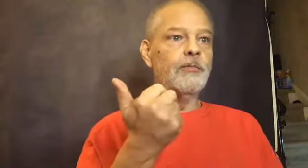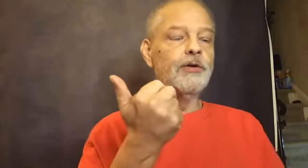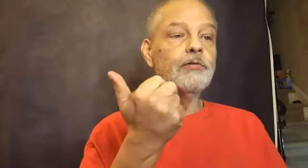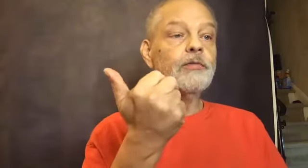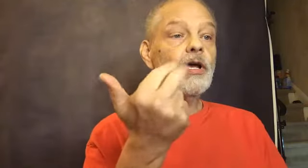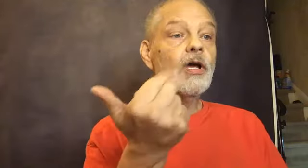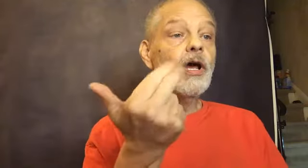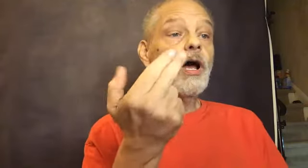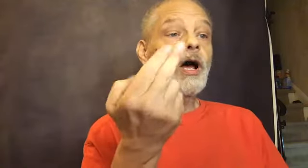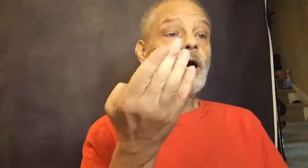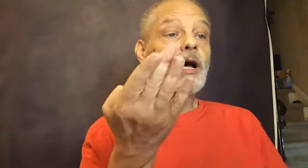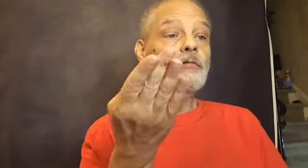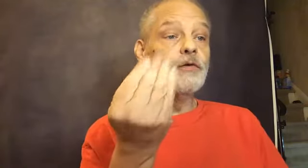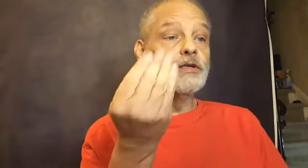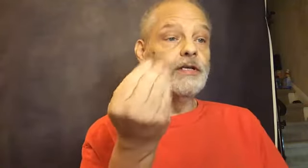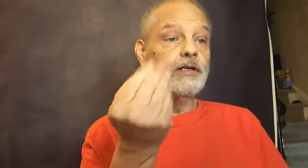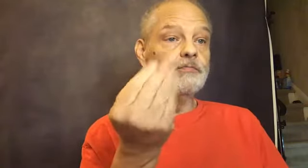here. 14,